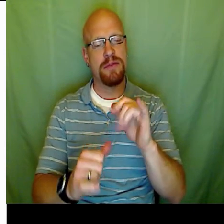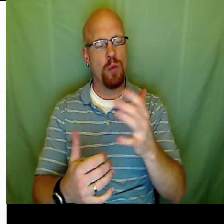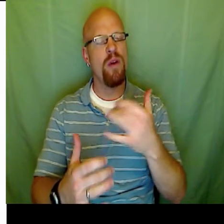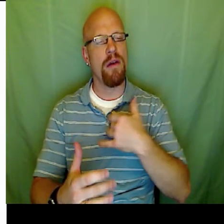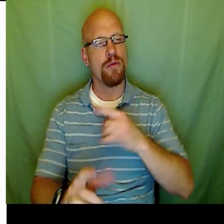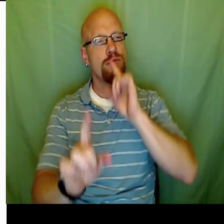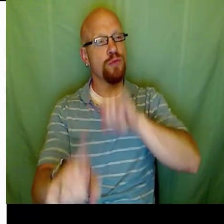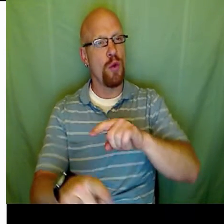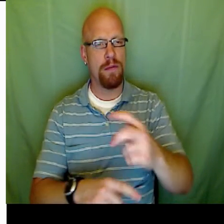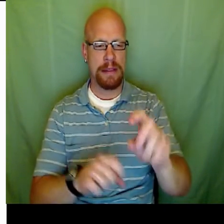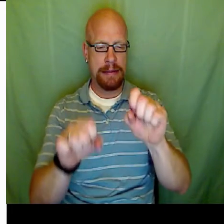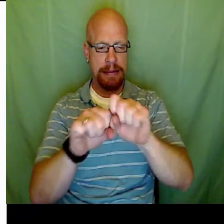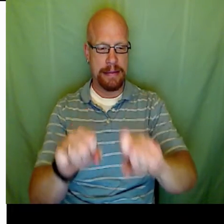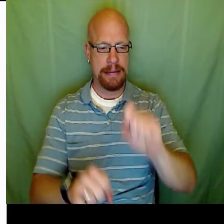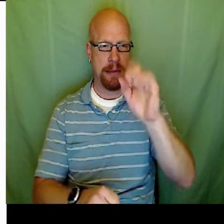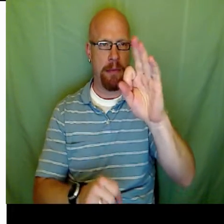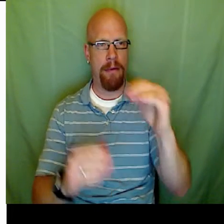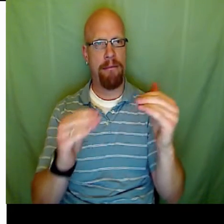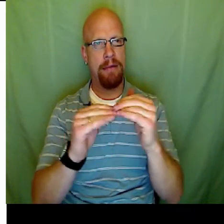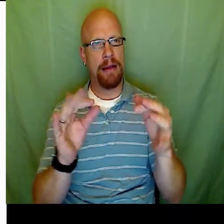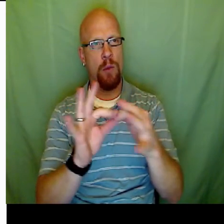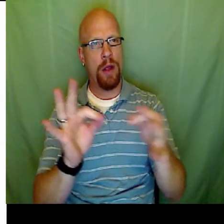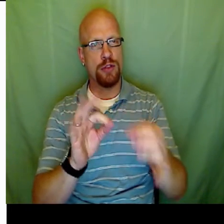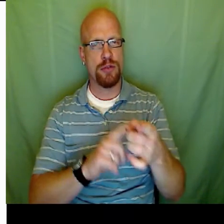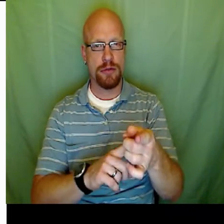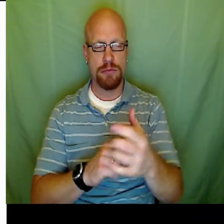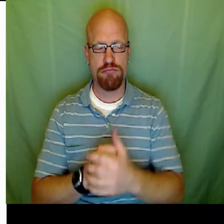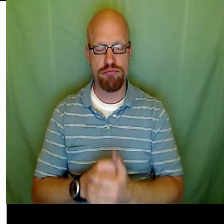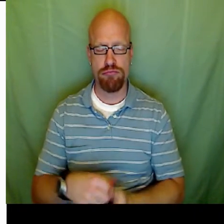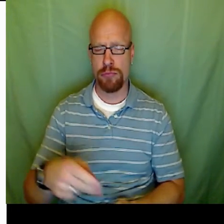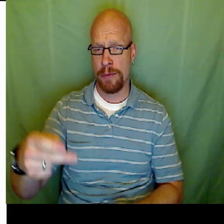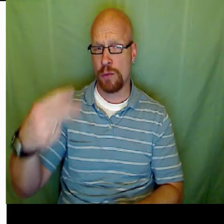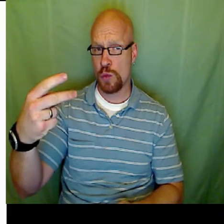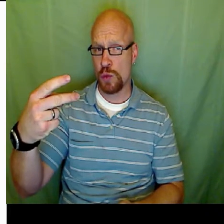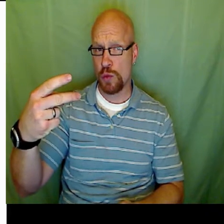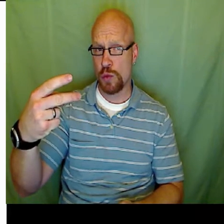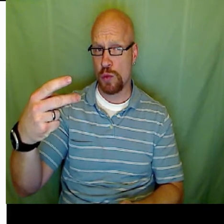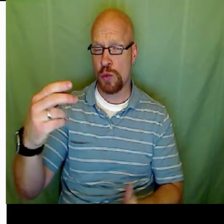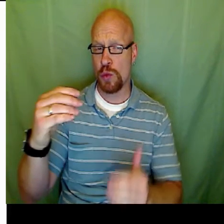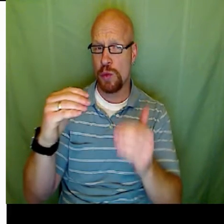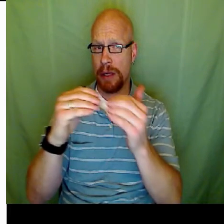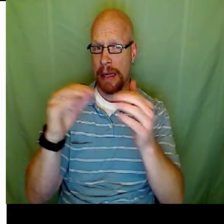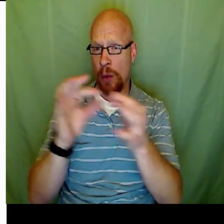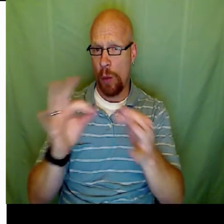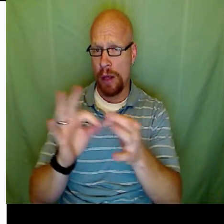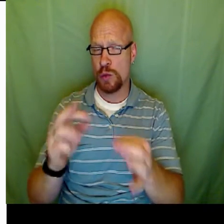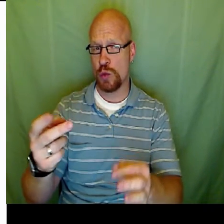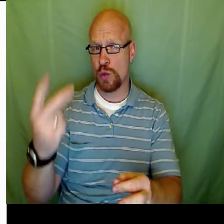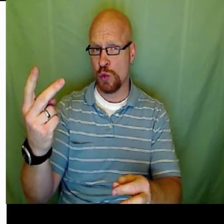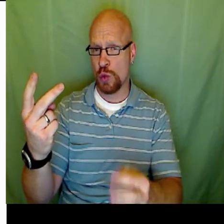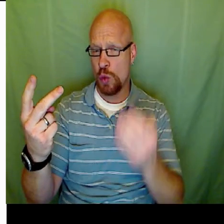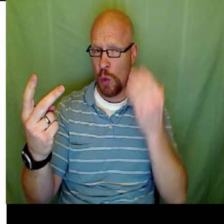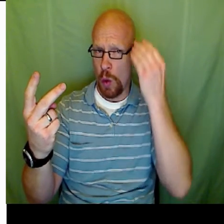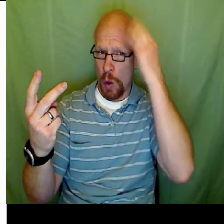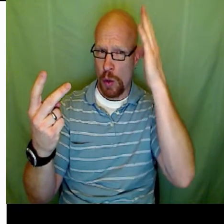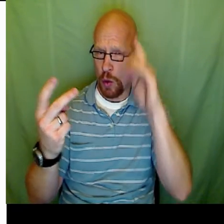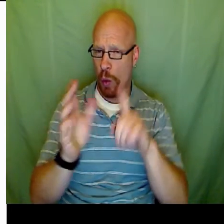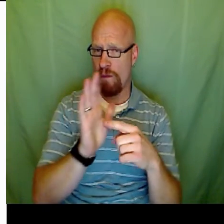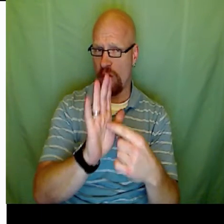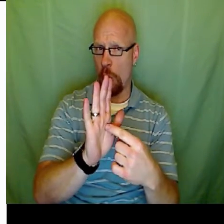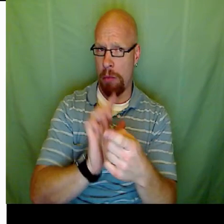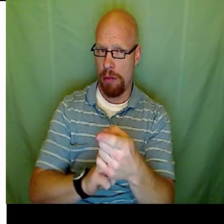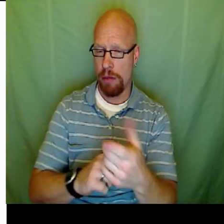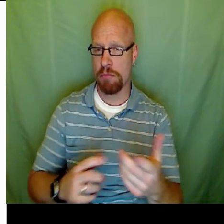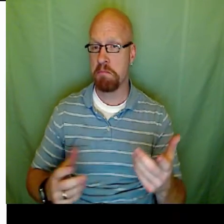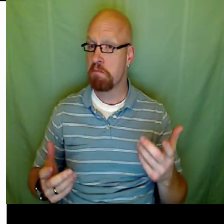We have a system of two equations which we need to find an answer for. We have two equations and two unknowns,